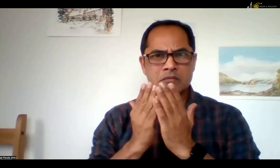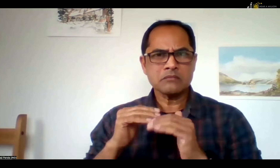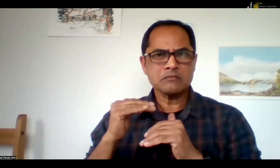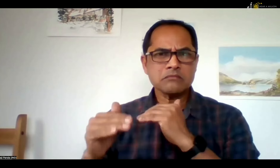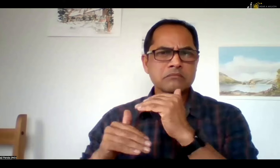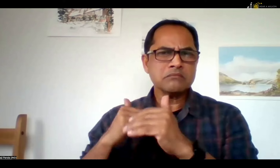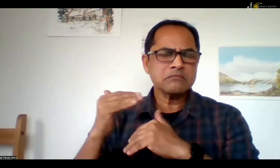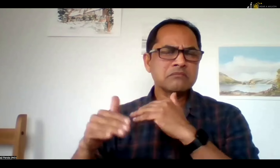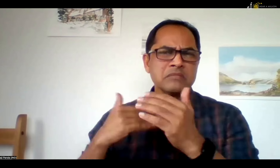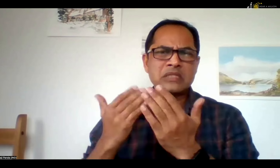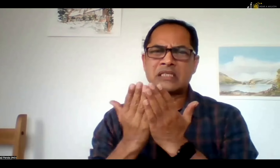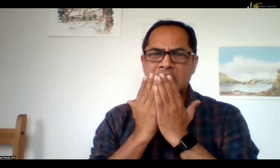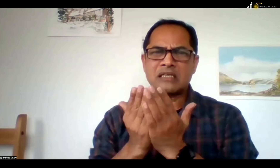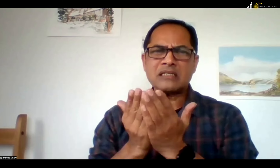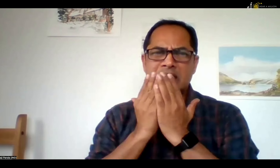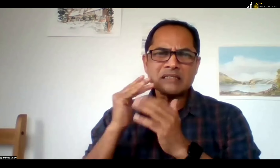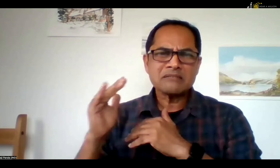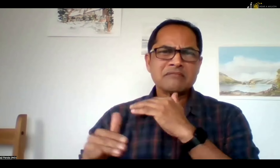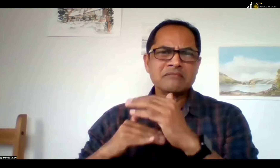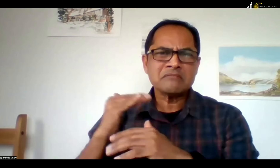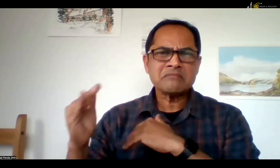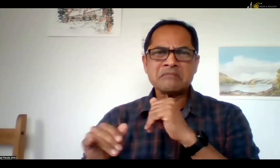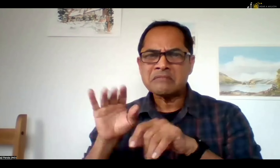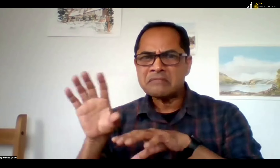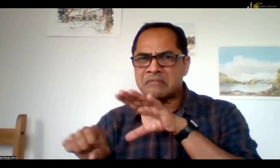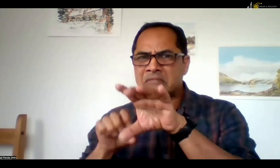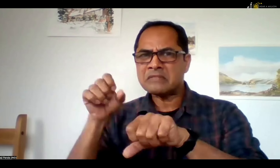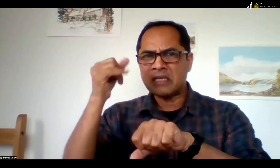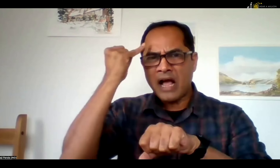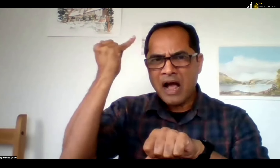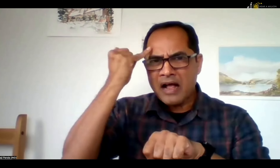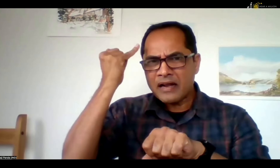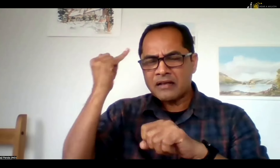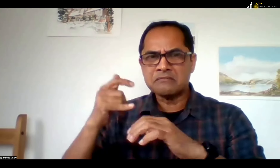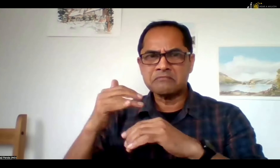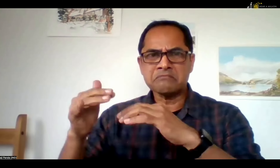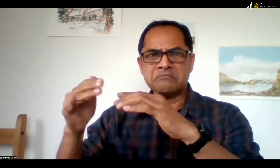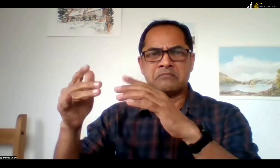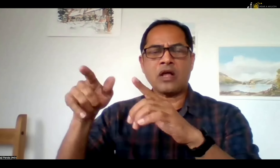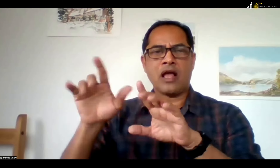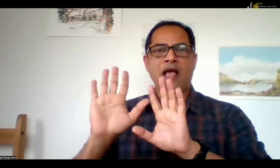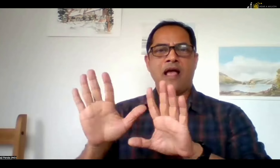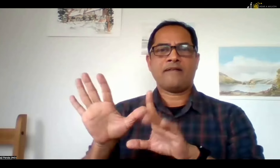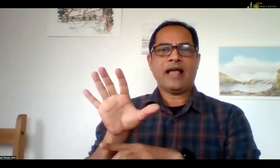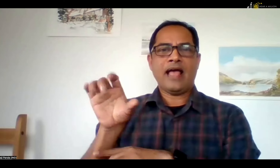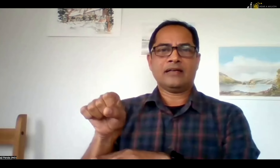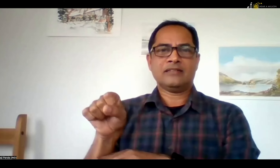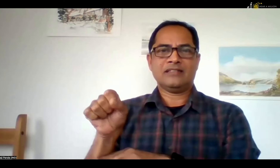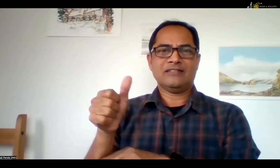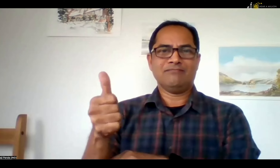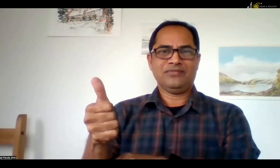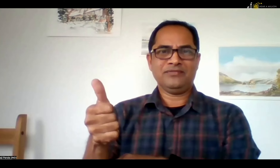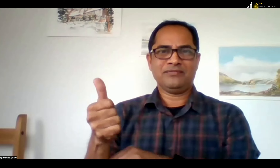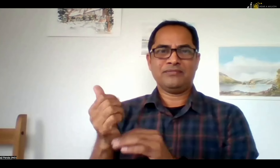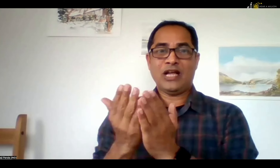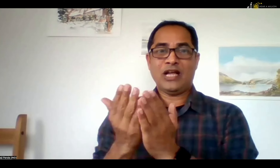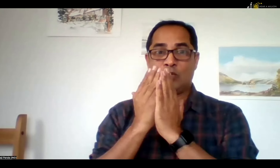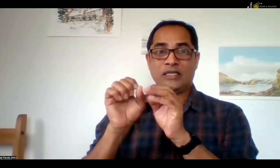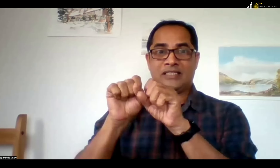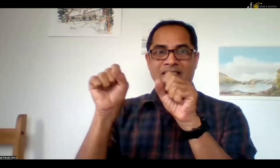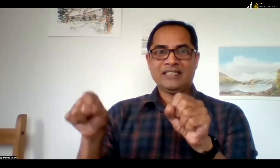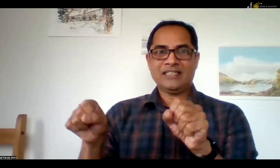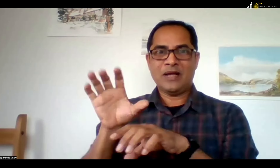education. But compare it to the hearing, uh, community. See how they're progressing, see how